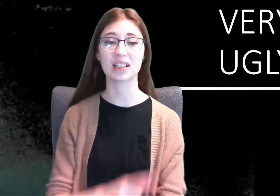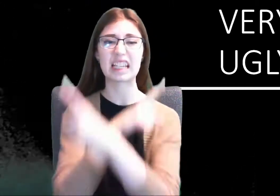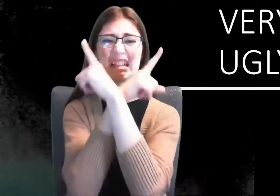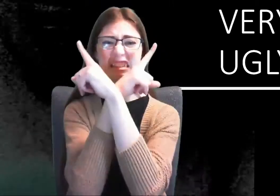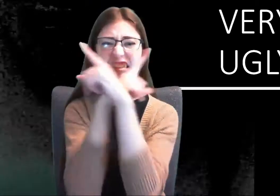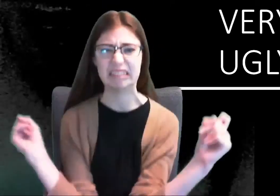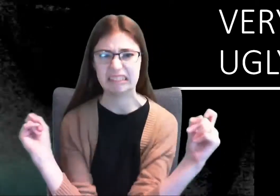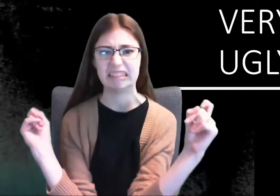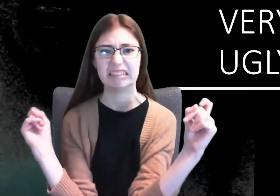ugly